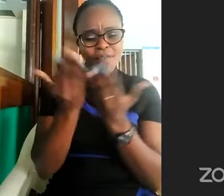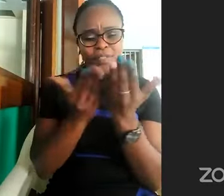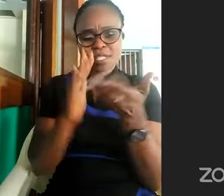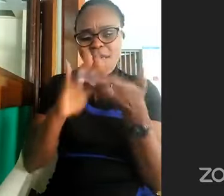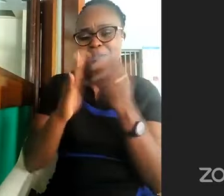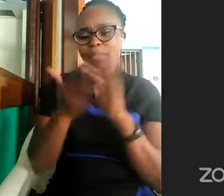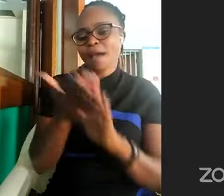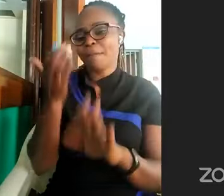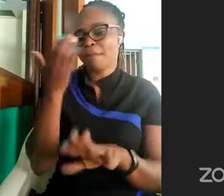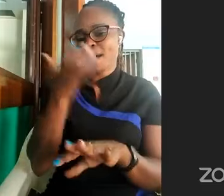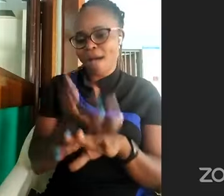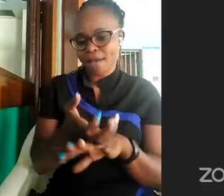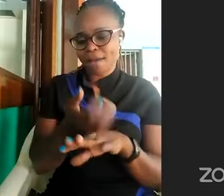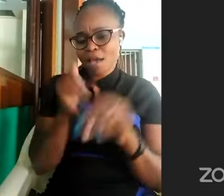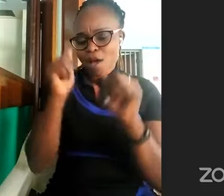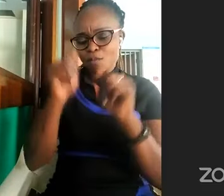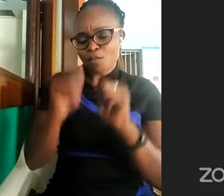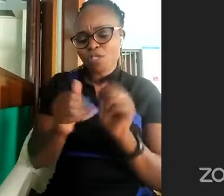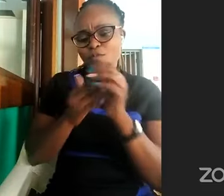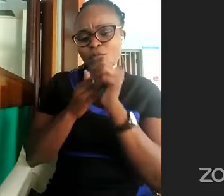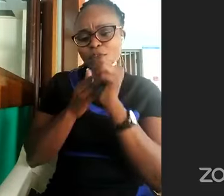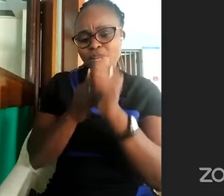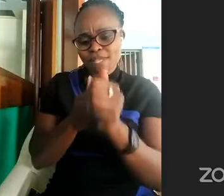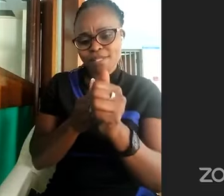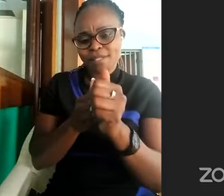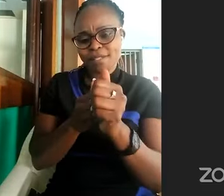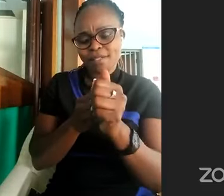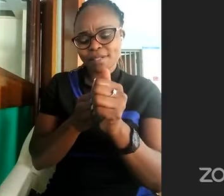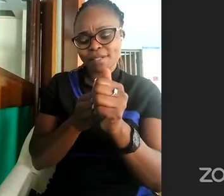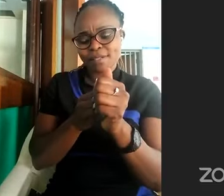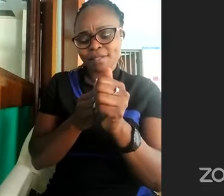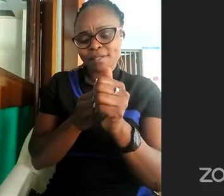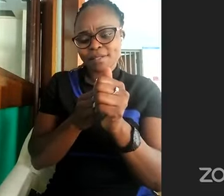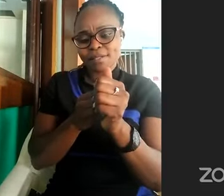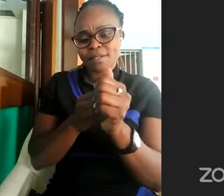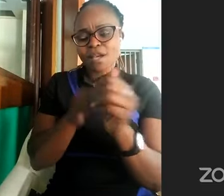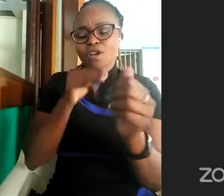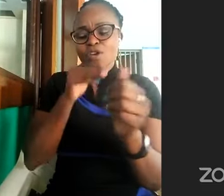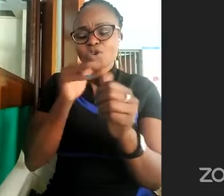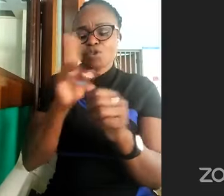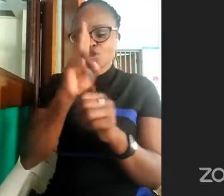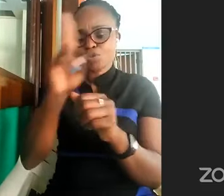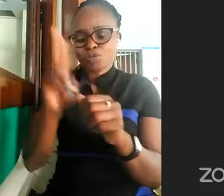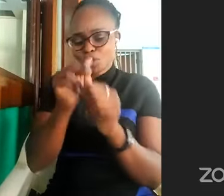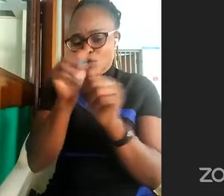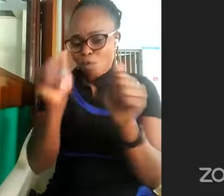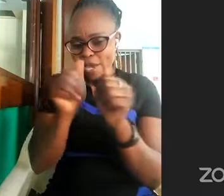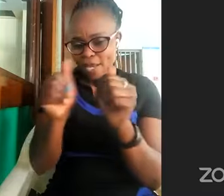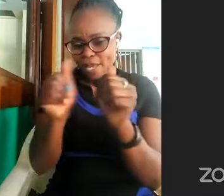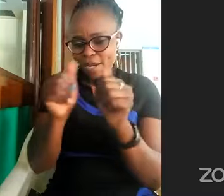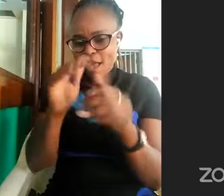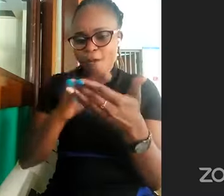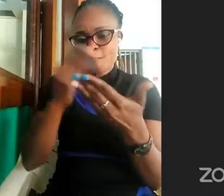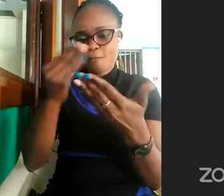location of funds instead to support individuals with